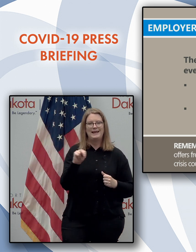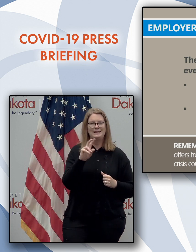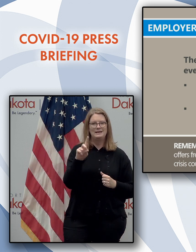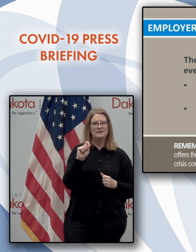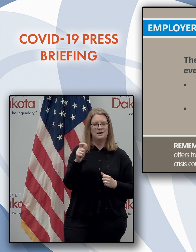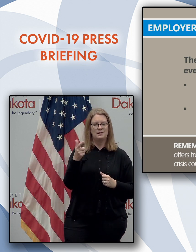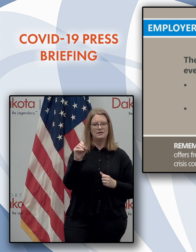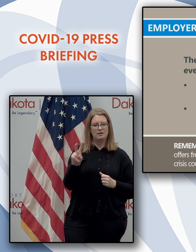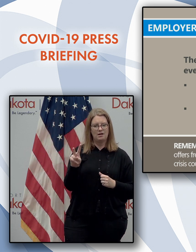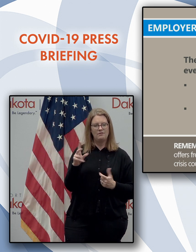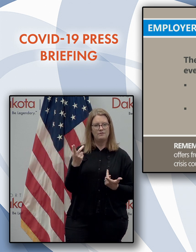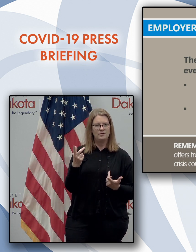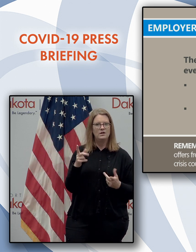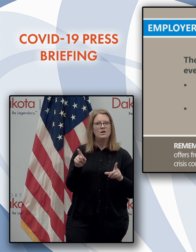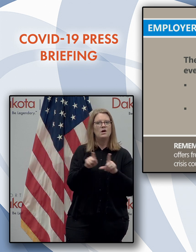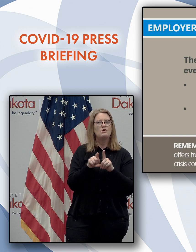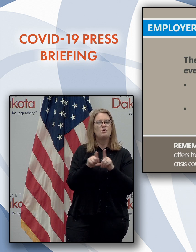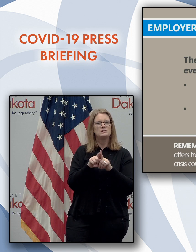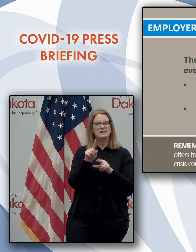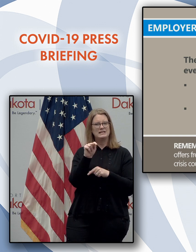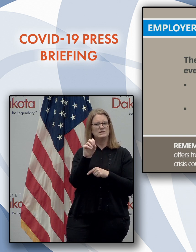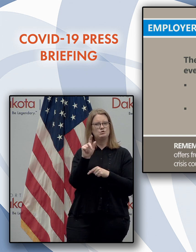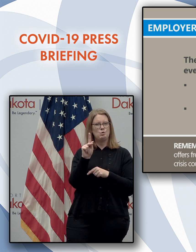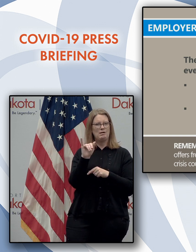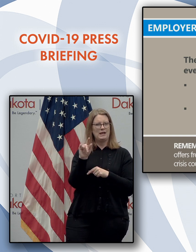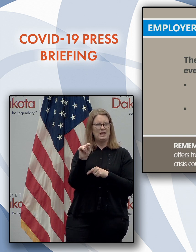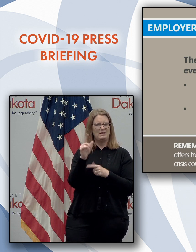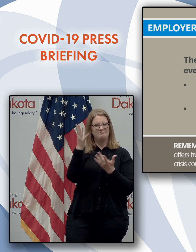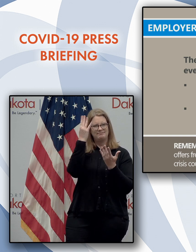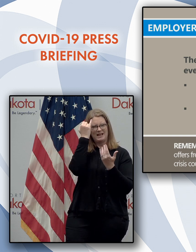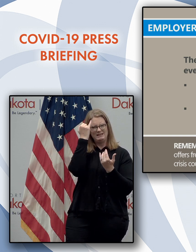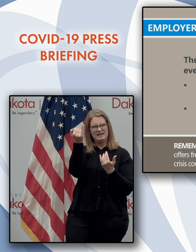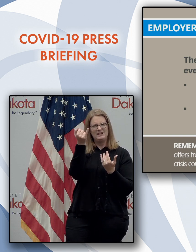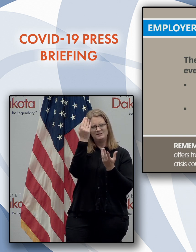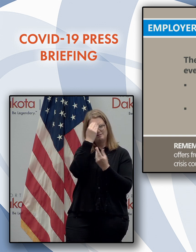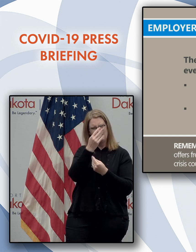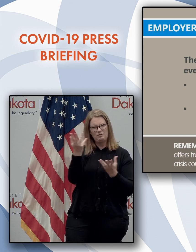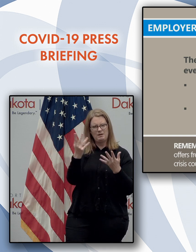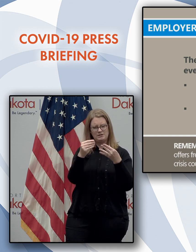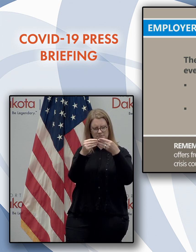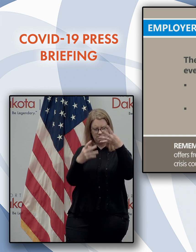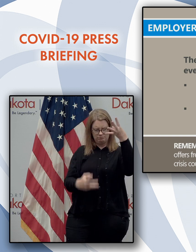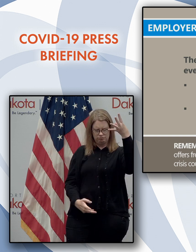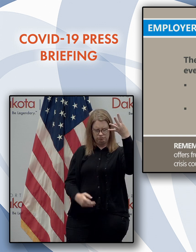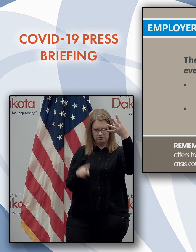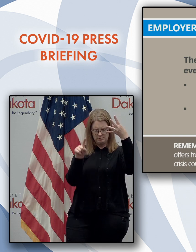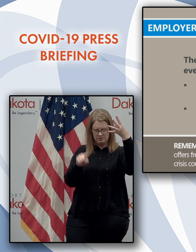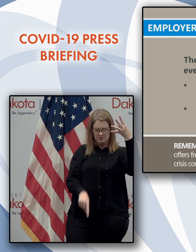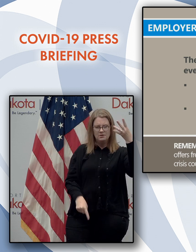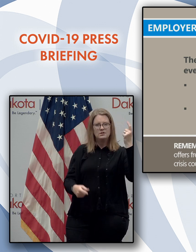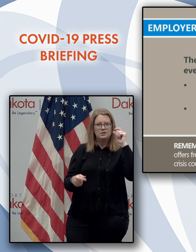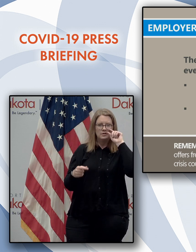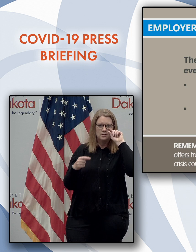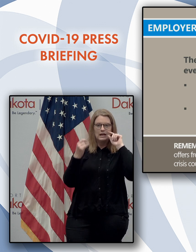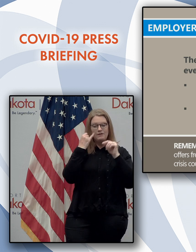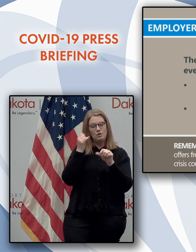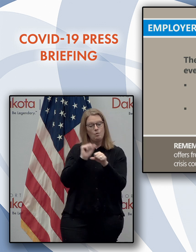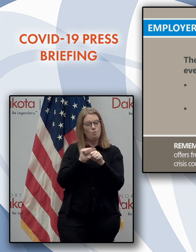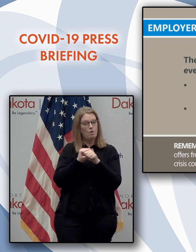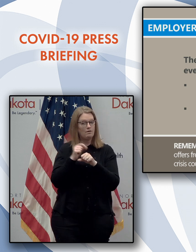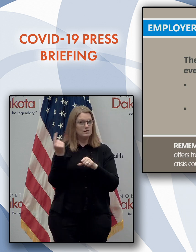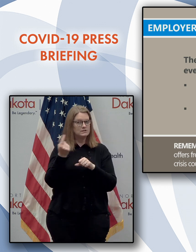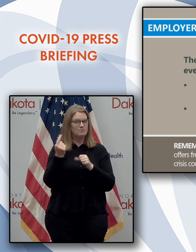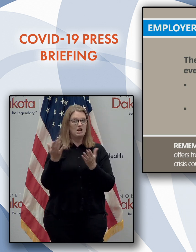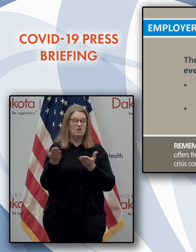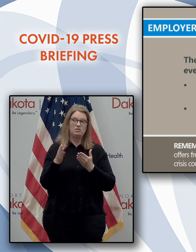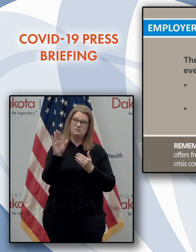Health Toolkit. Again, this is a toolkit for employers. If you're an employer out there today, I encourage you, or if you work for someone,